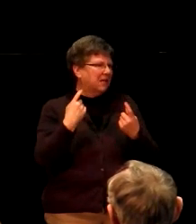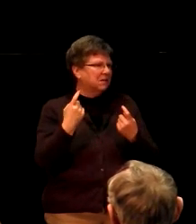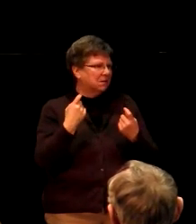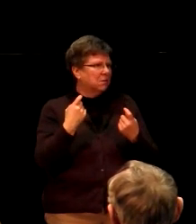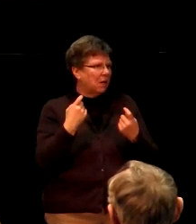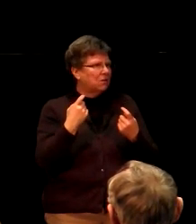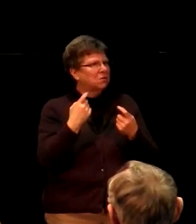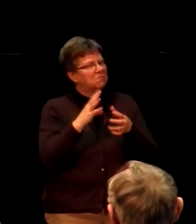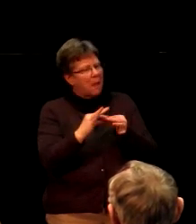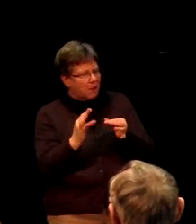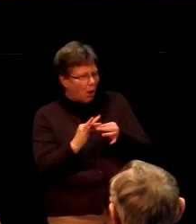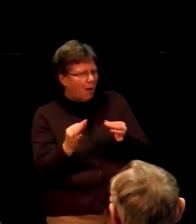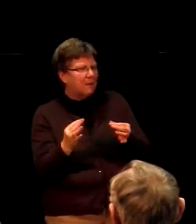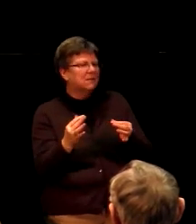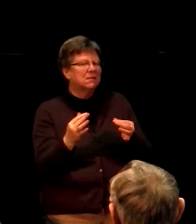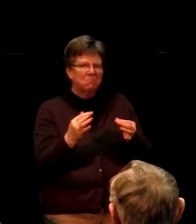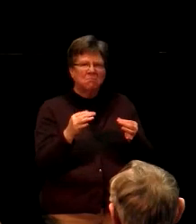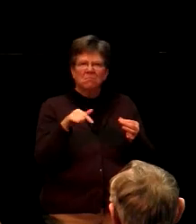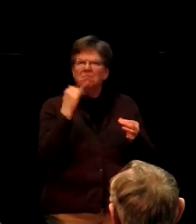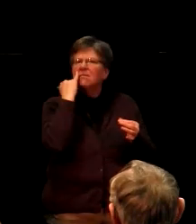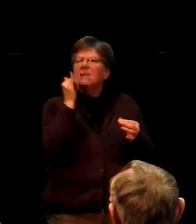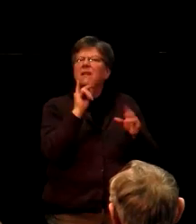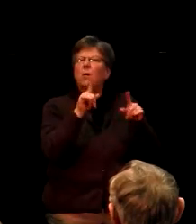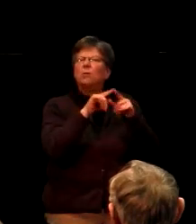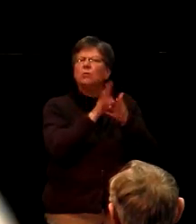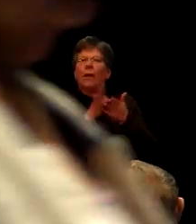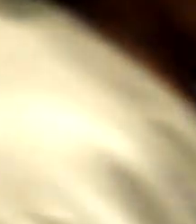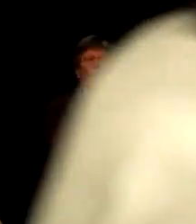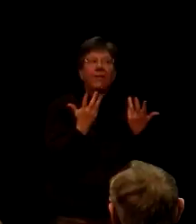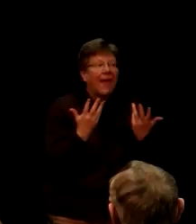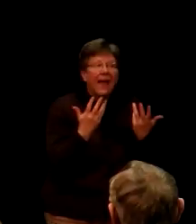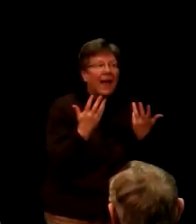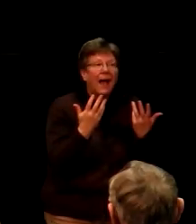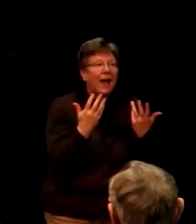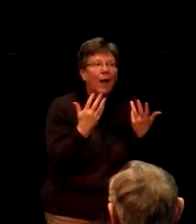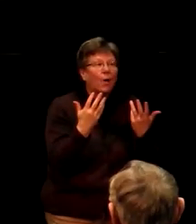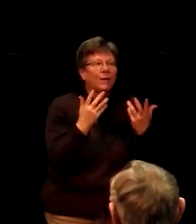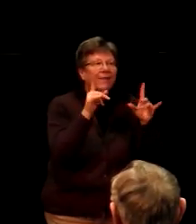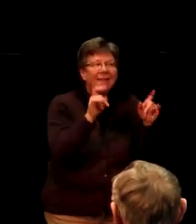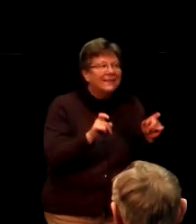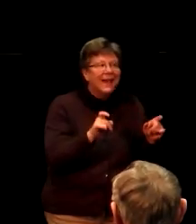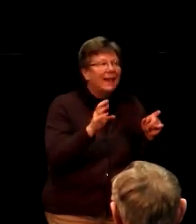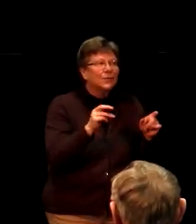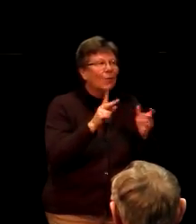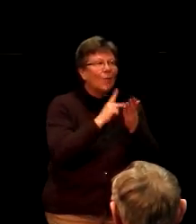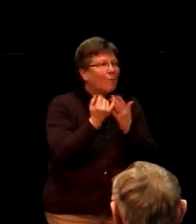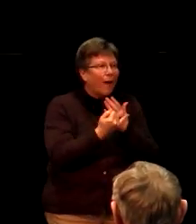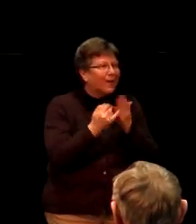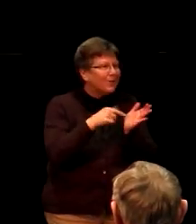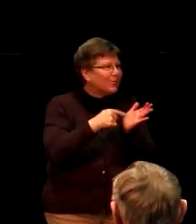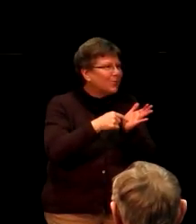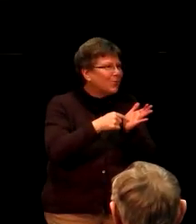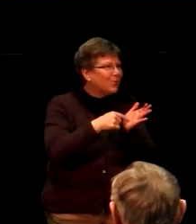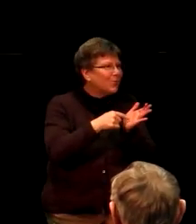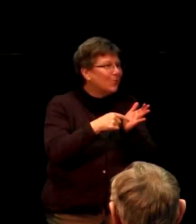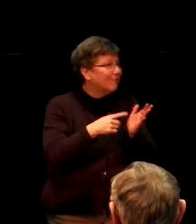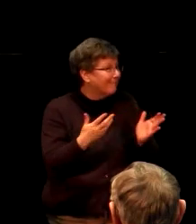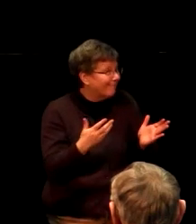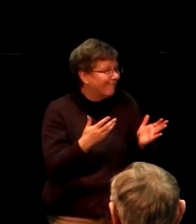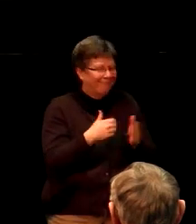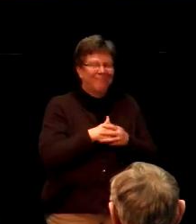questions and make comments. This is like going to college without the tests or the exams or the projects. So there's